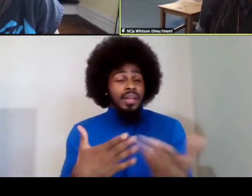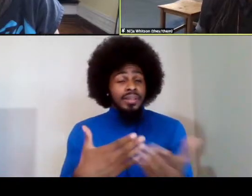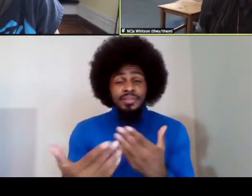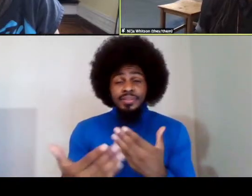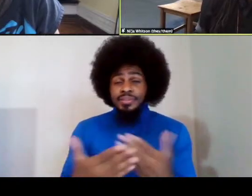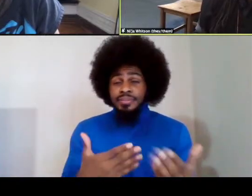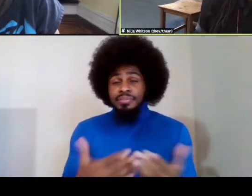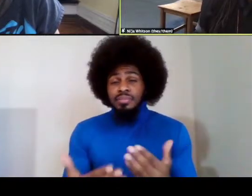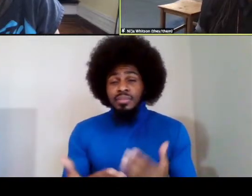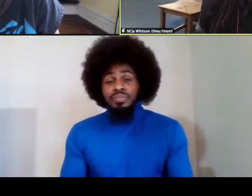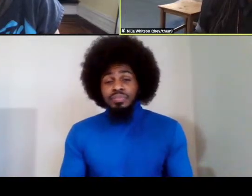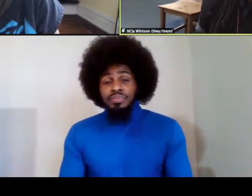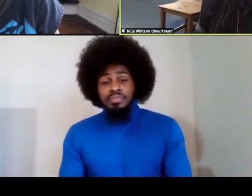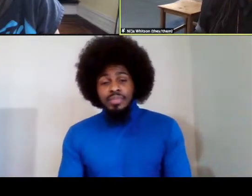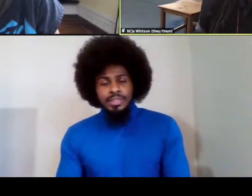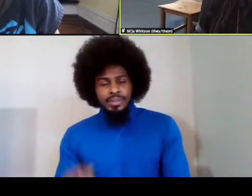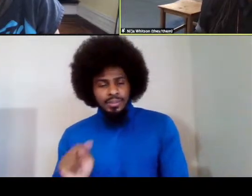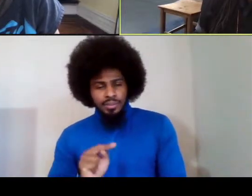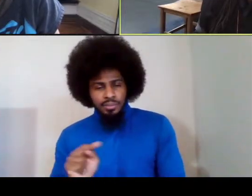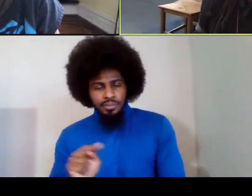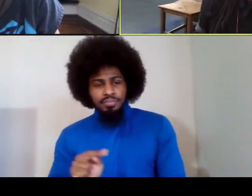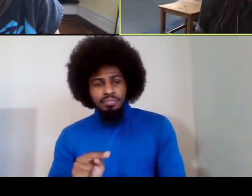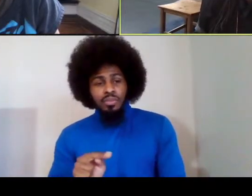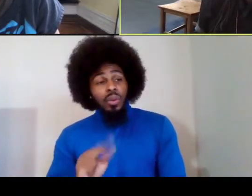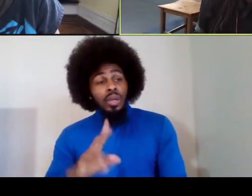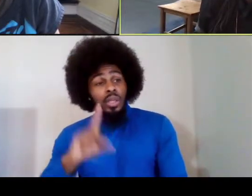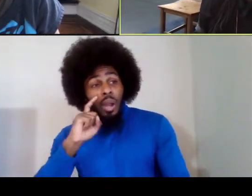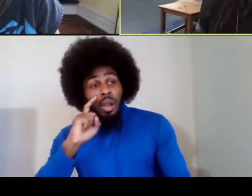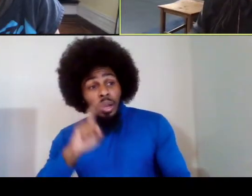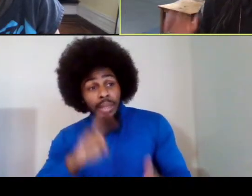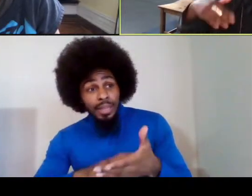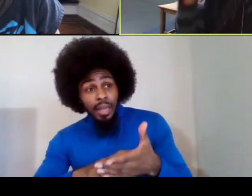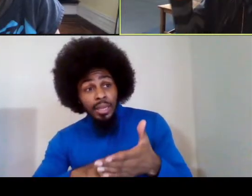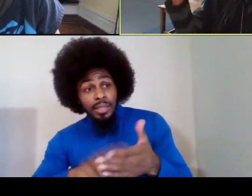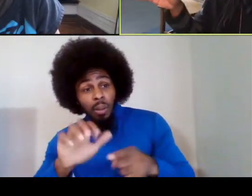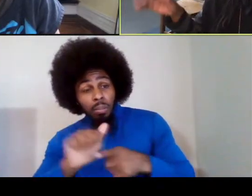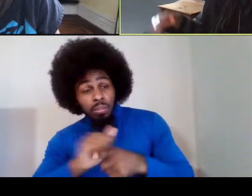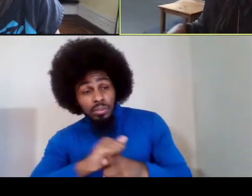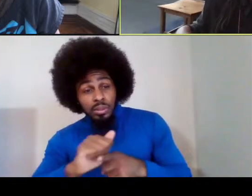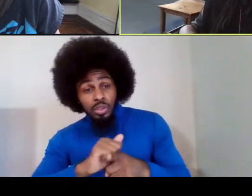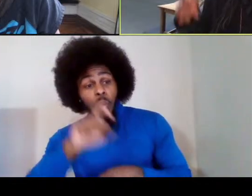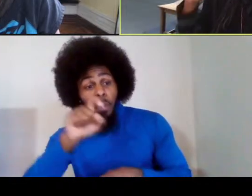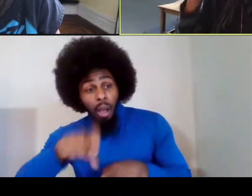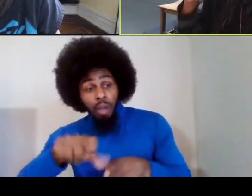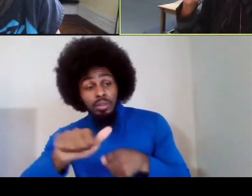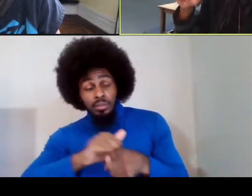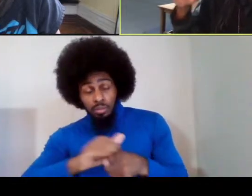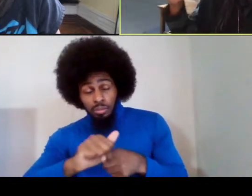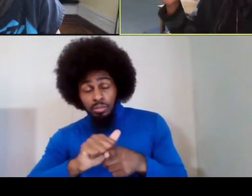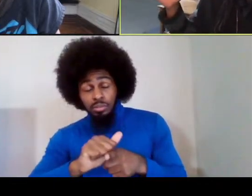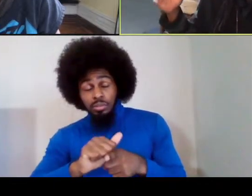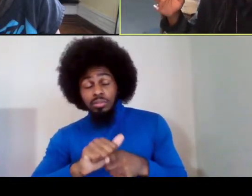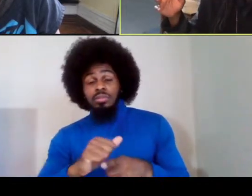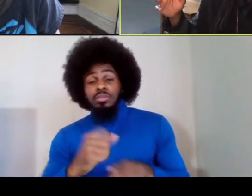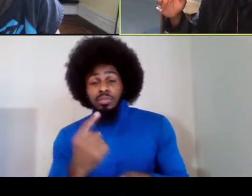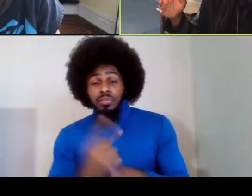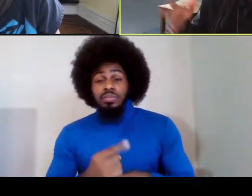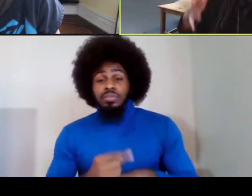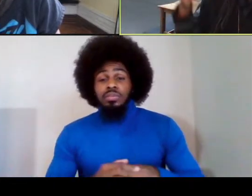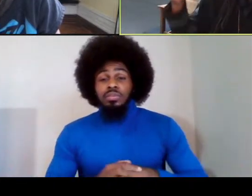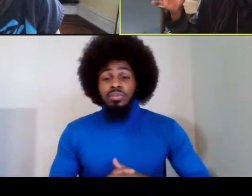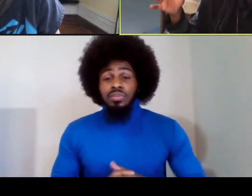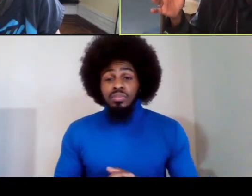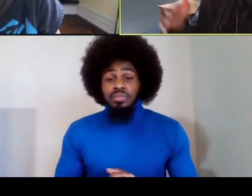practice and not a thing that is like that you're entitled to, or that it's about, you know, a kind of vacation format